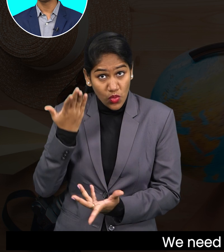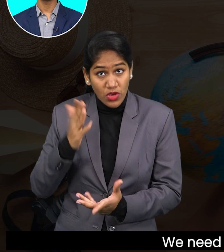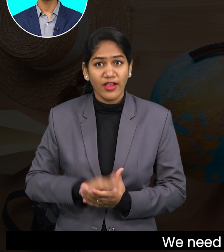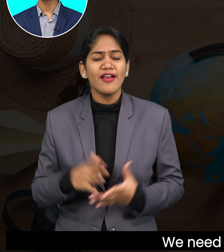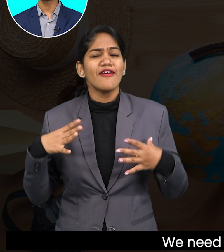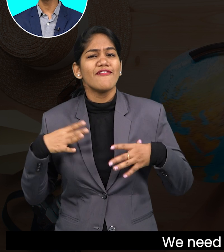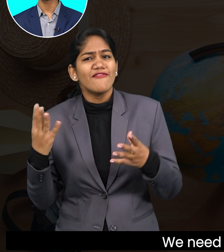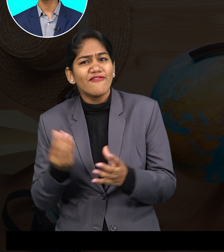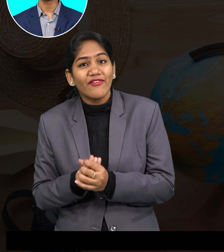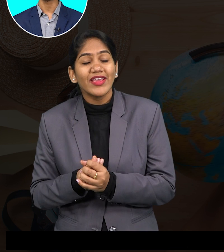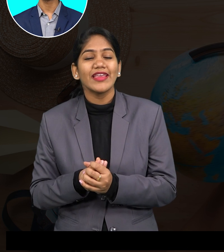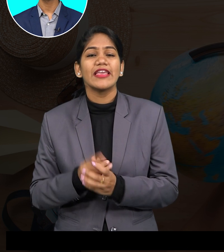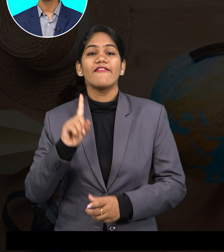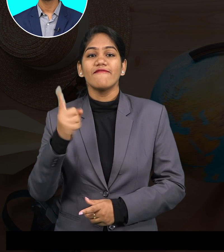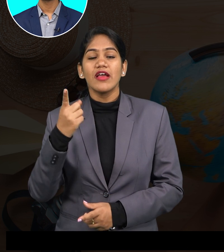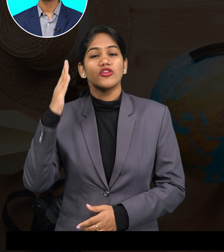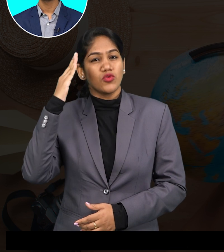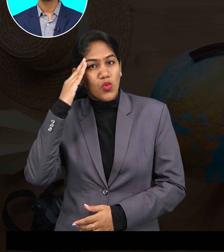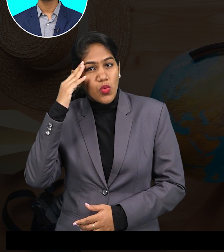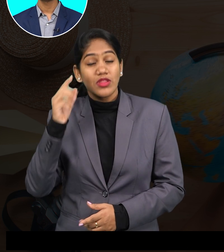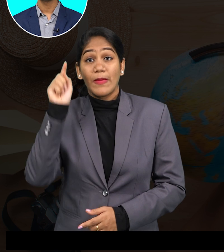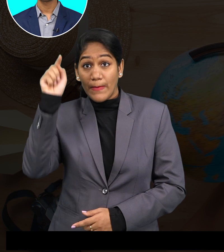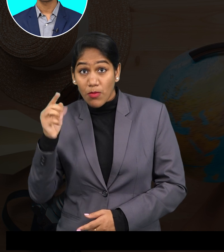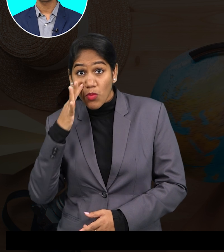We need to know the properties of materials,